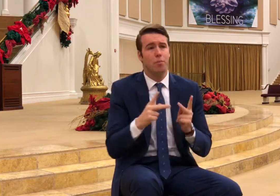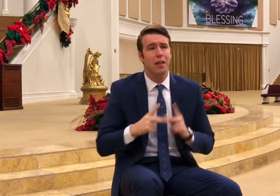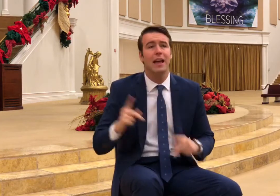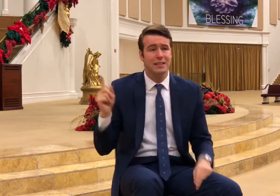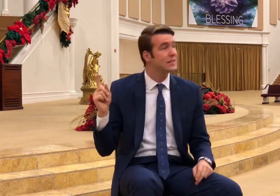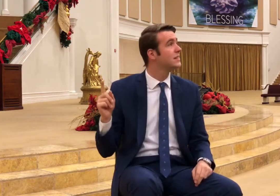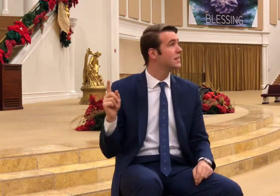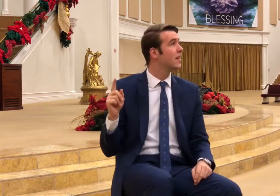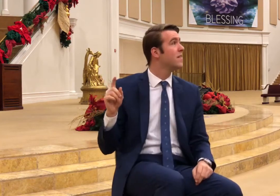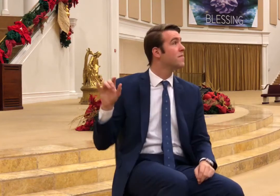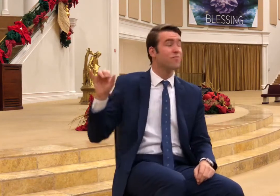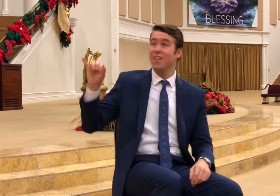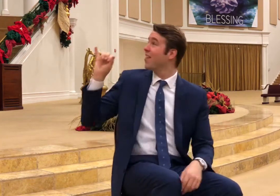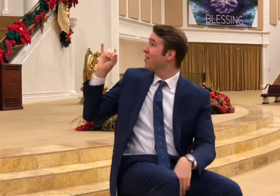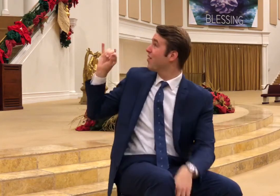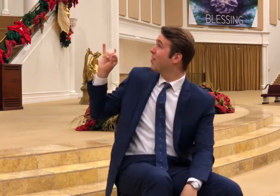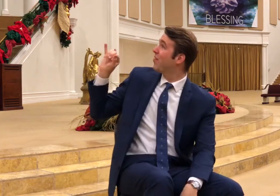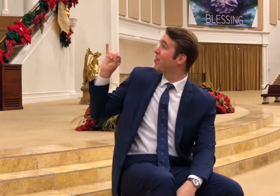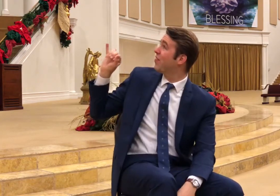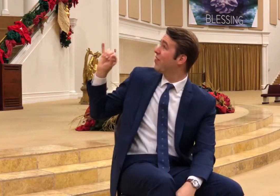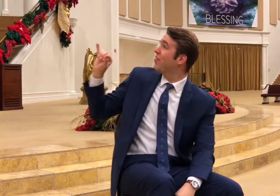and this is